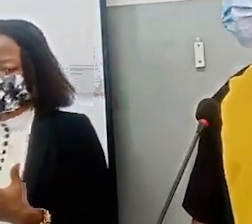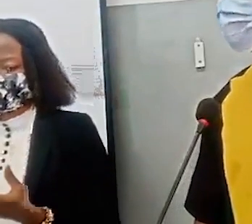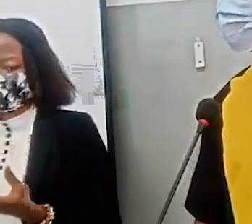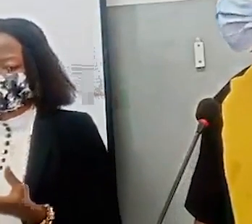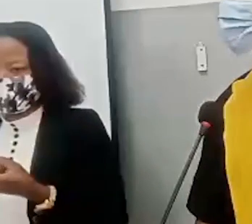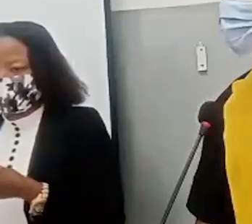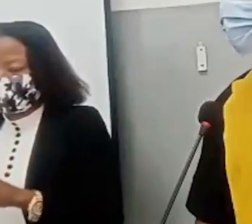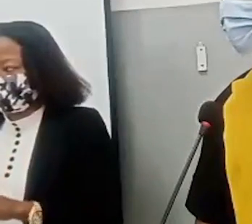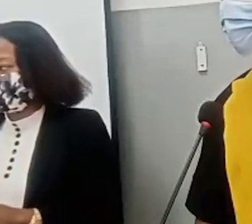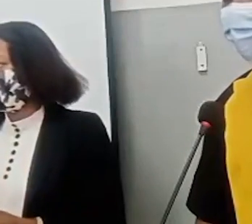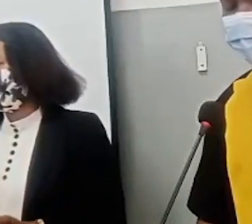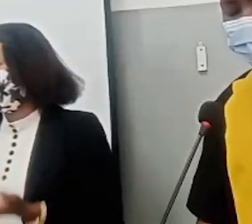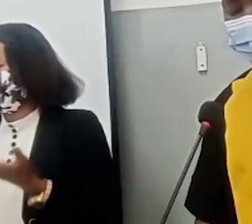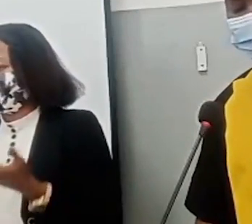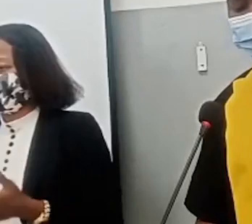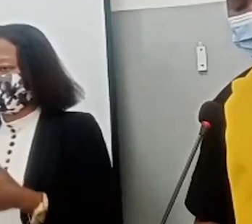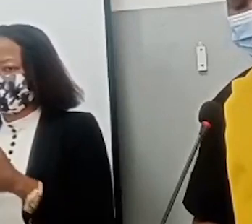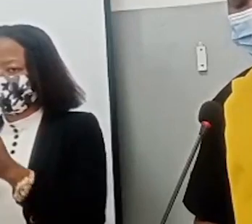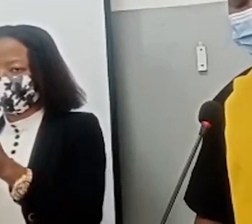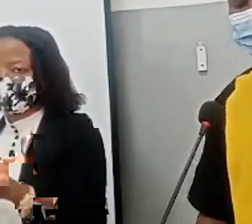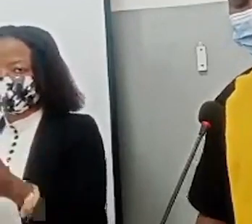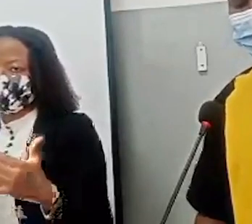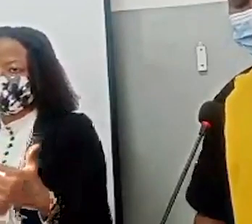transpired, perhaps leading to this.